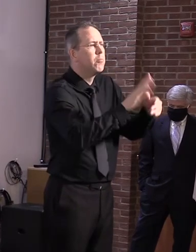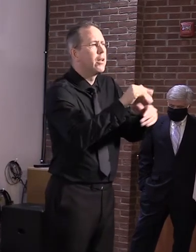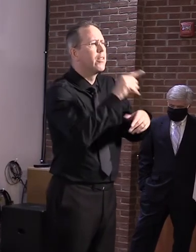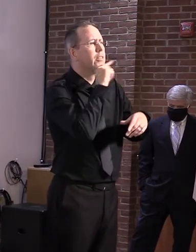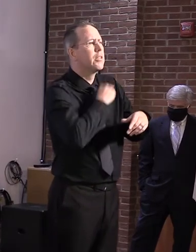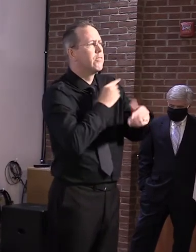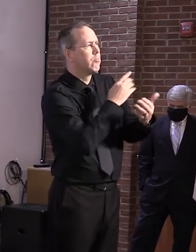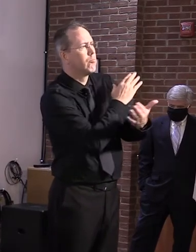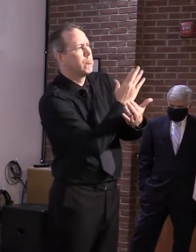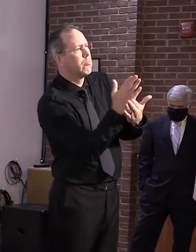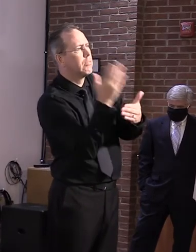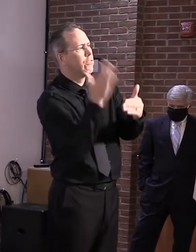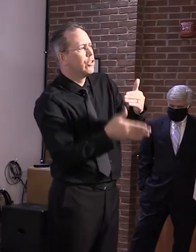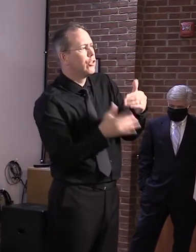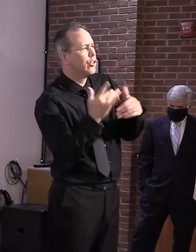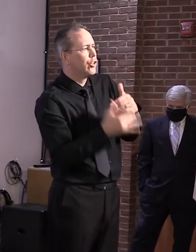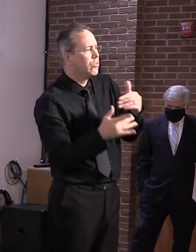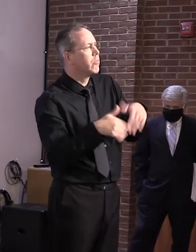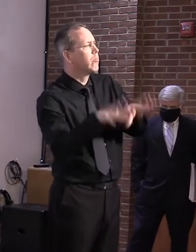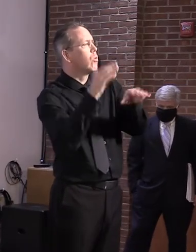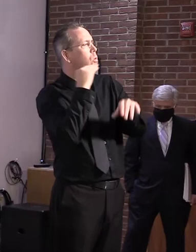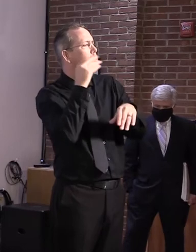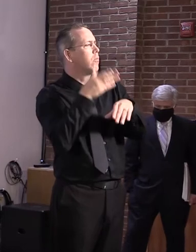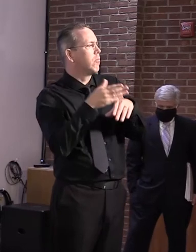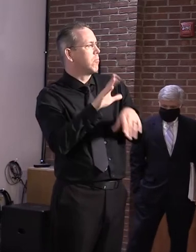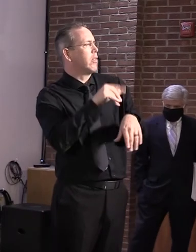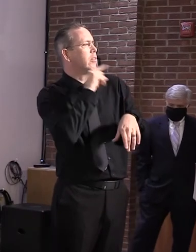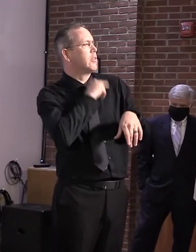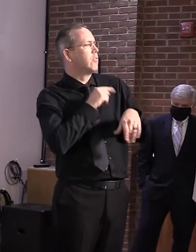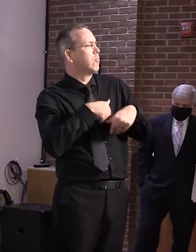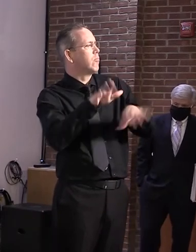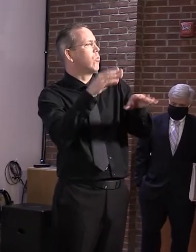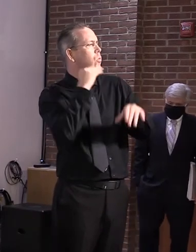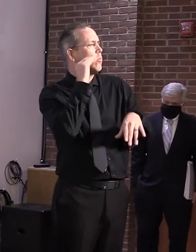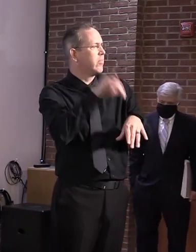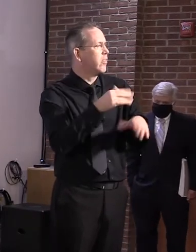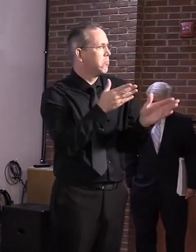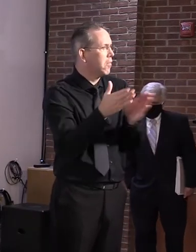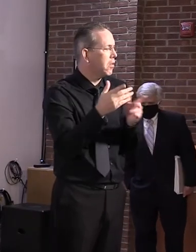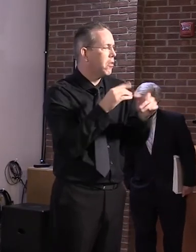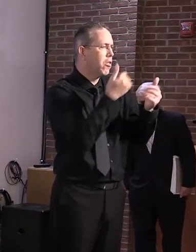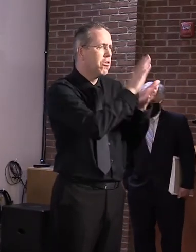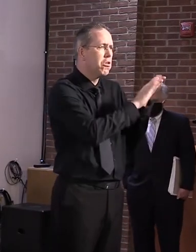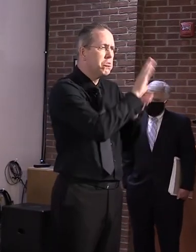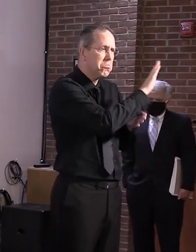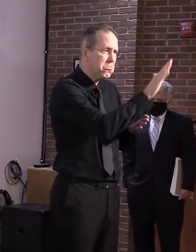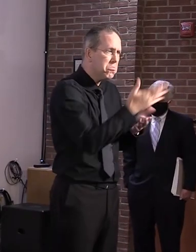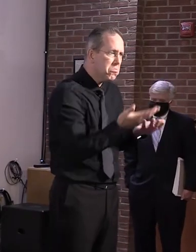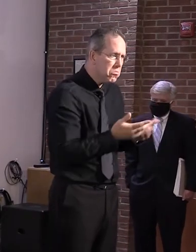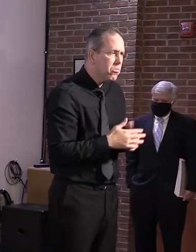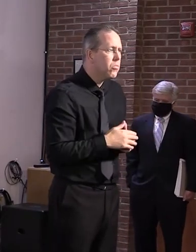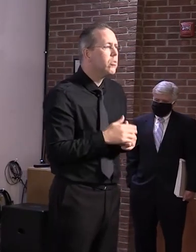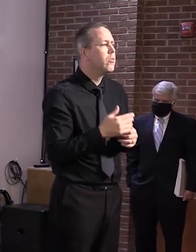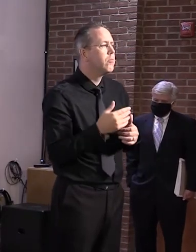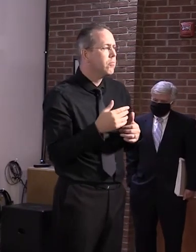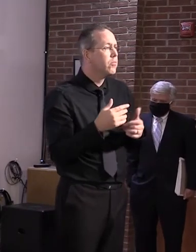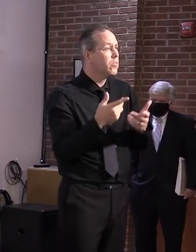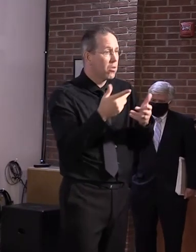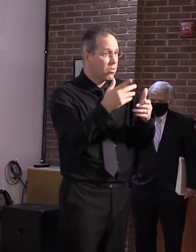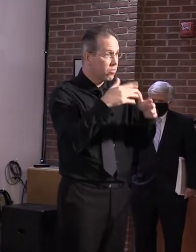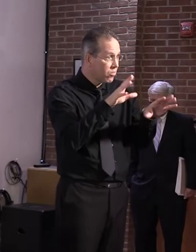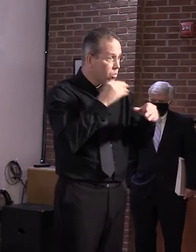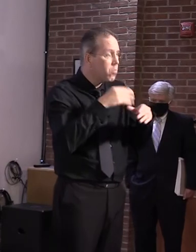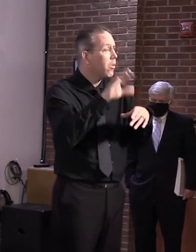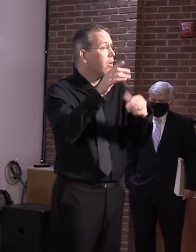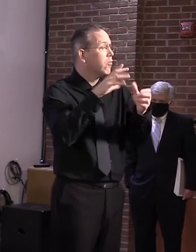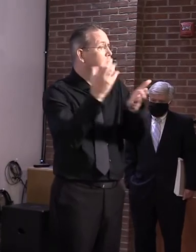having students go home at Thanksgiving and then complete the semester online as needed. But there's still other decisions to be made, and